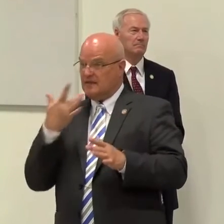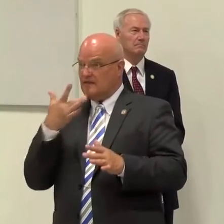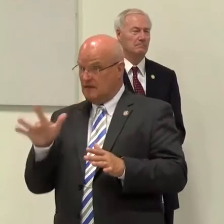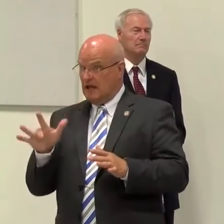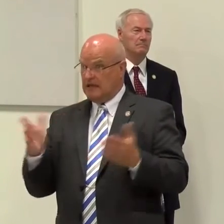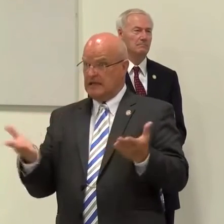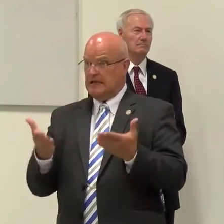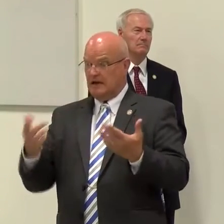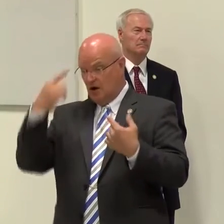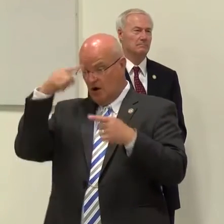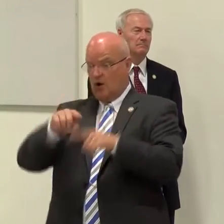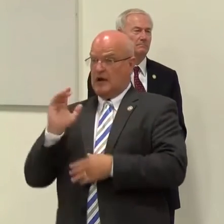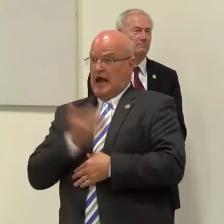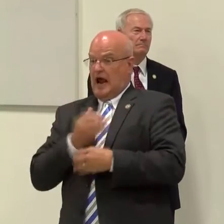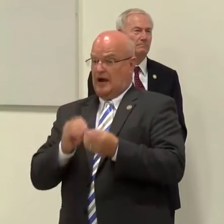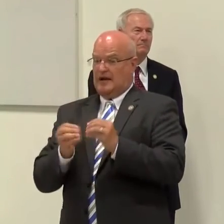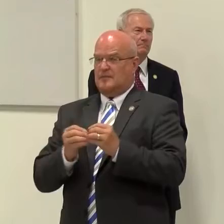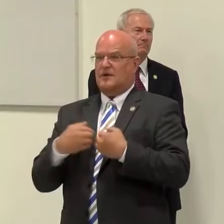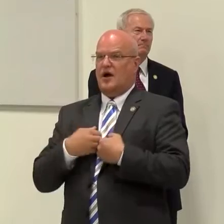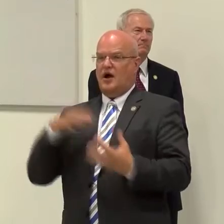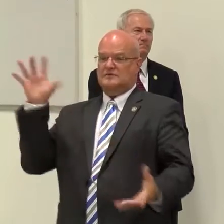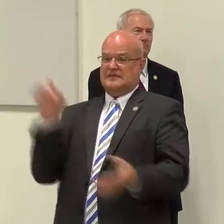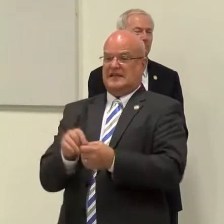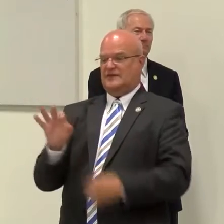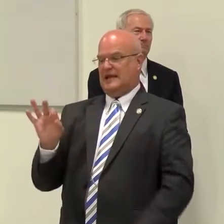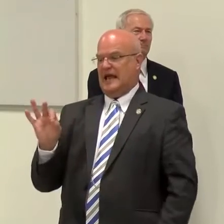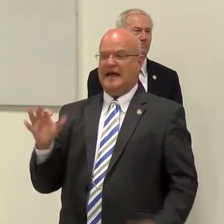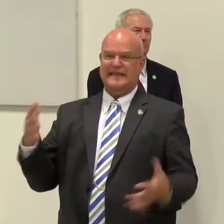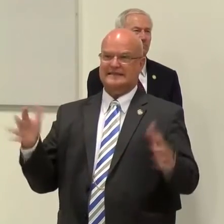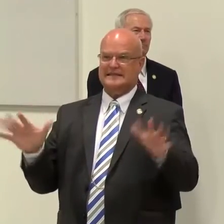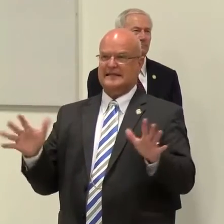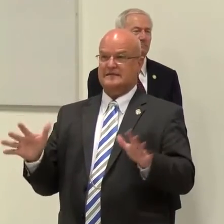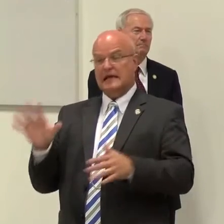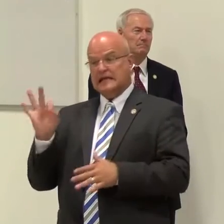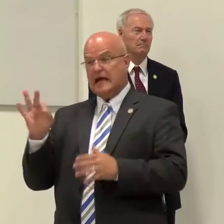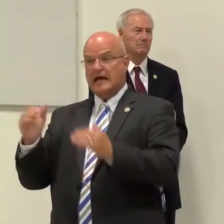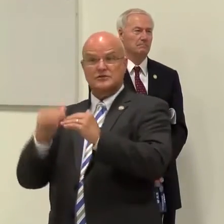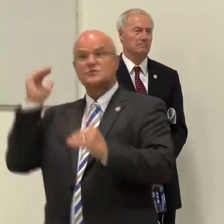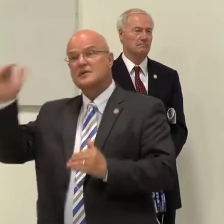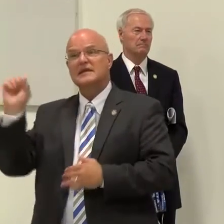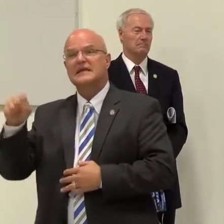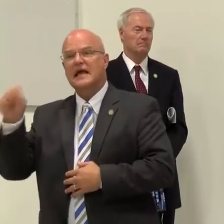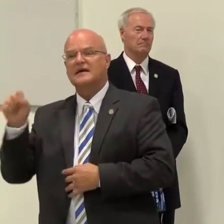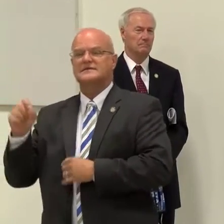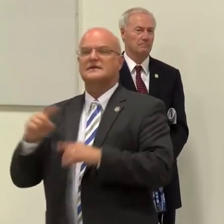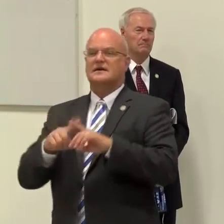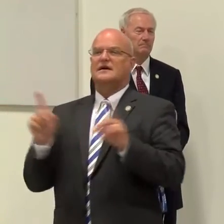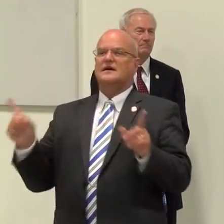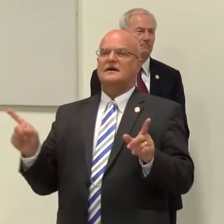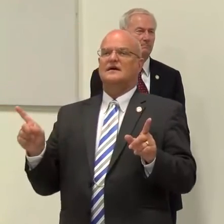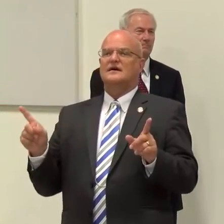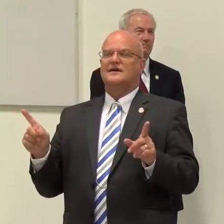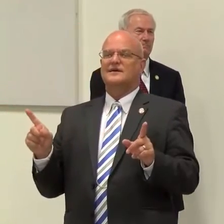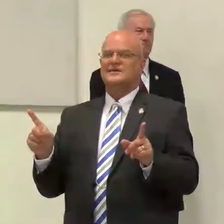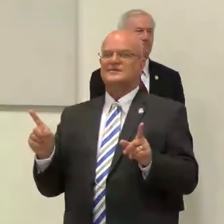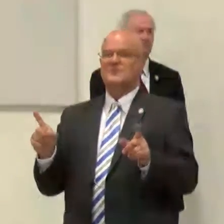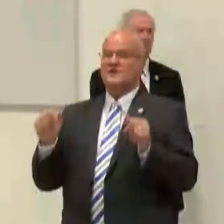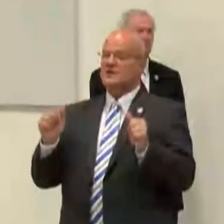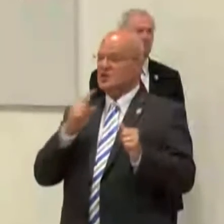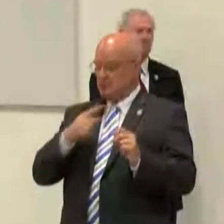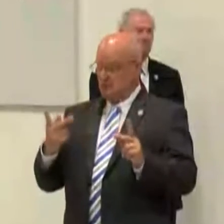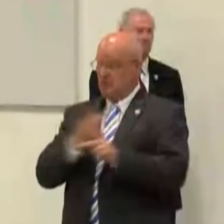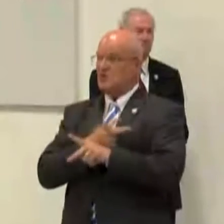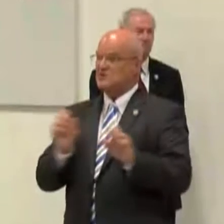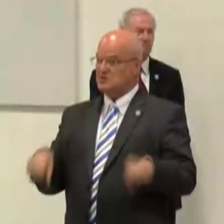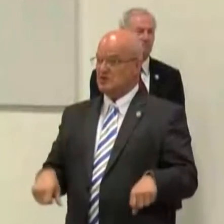fortunately. According to our numbers, you've had 9 deaths here. That's 9 too many, but it could have been